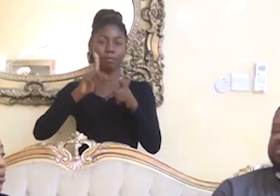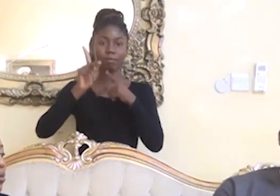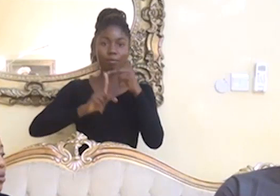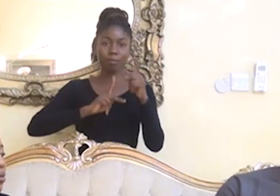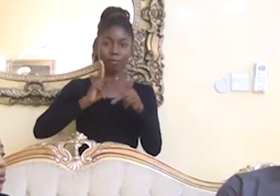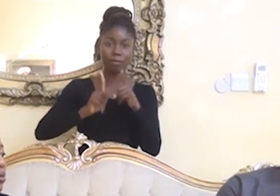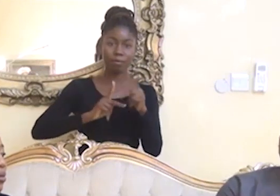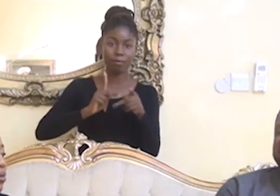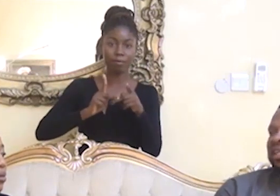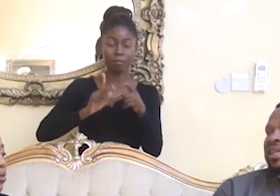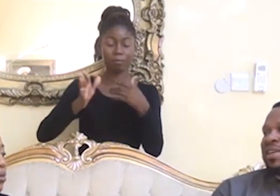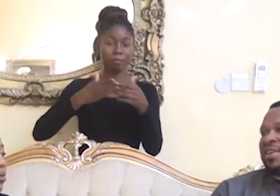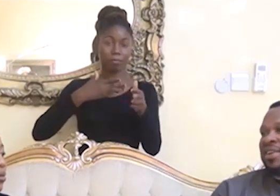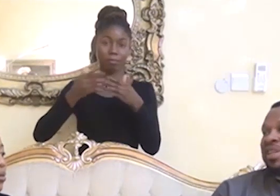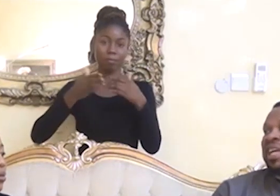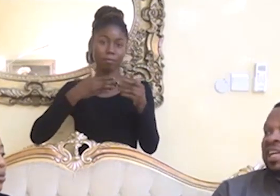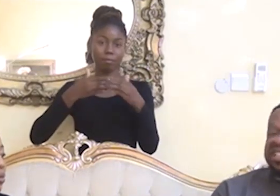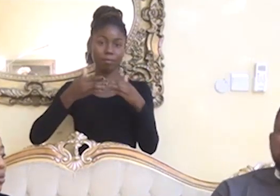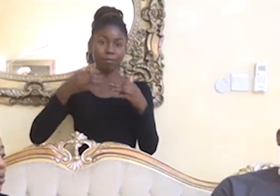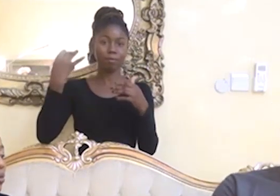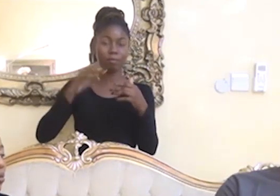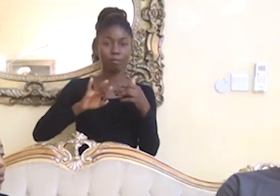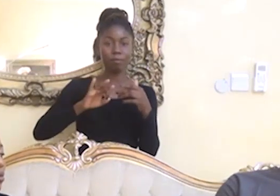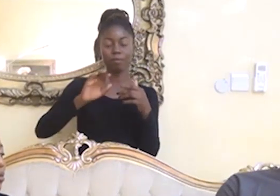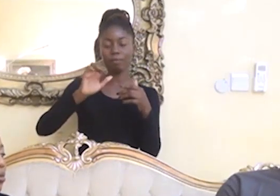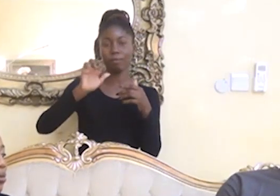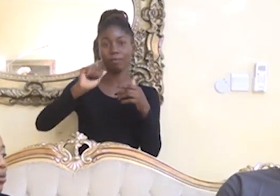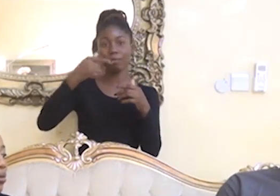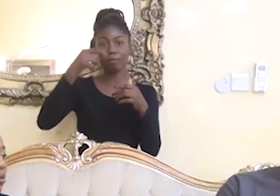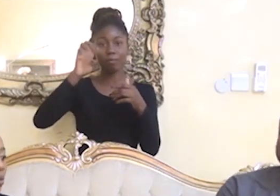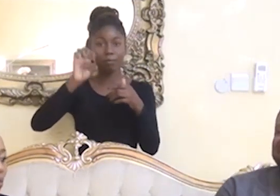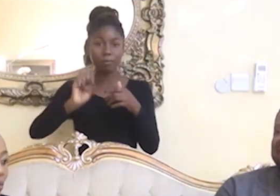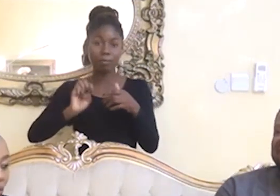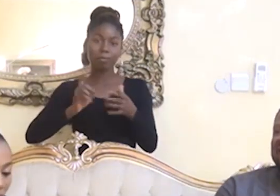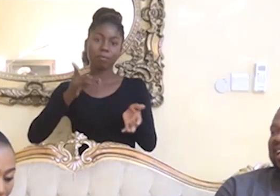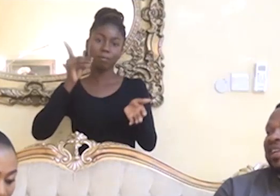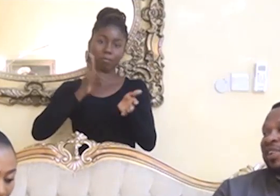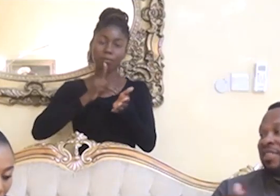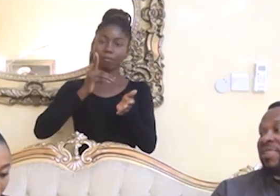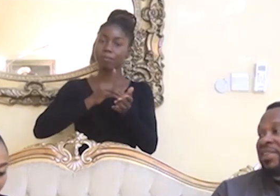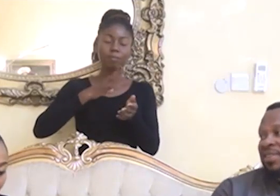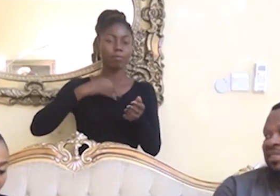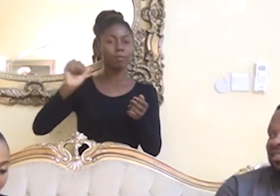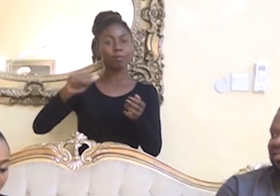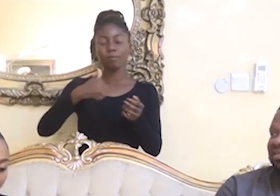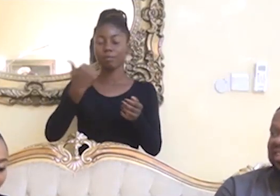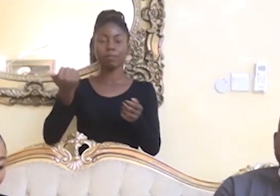people regardless of the age, disability, and any other